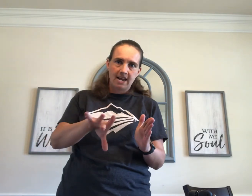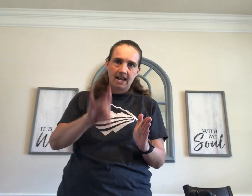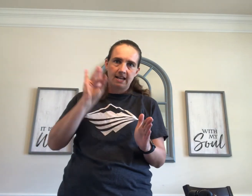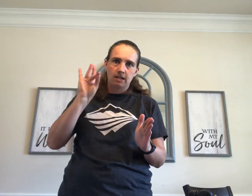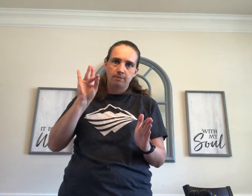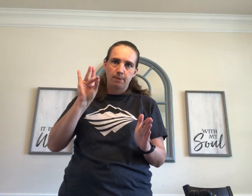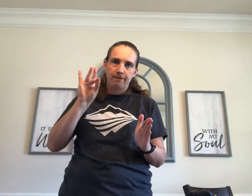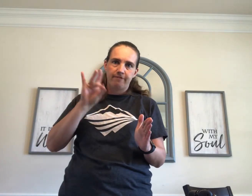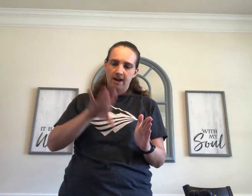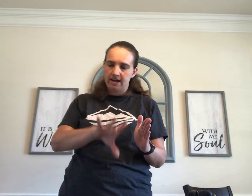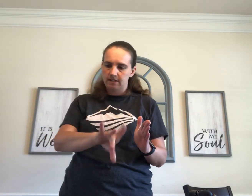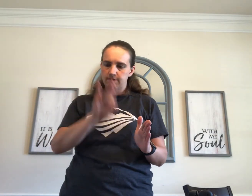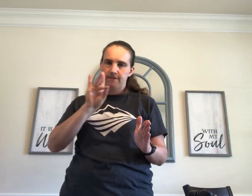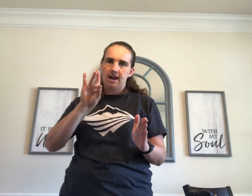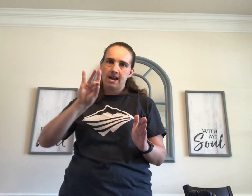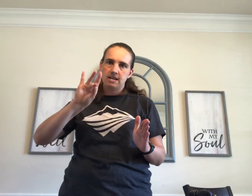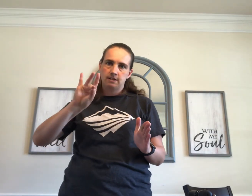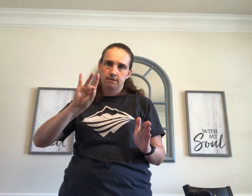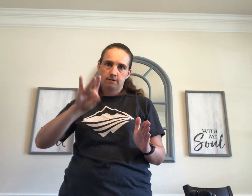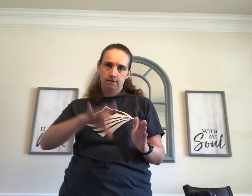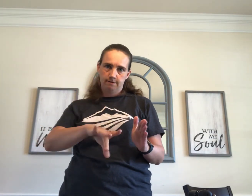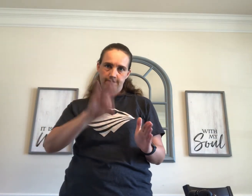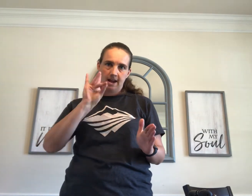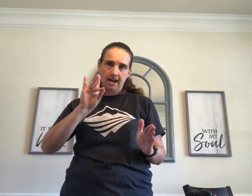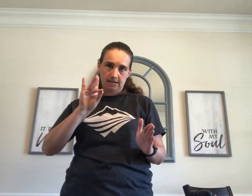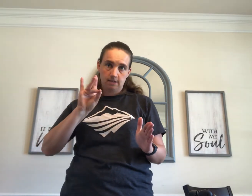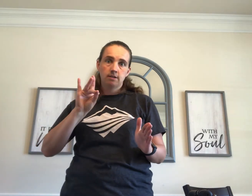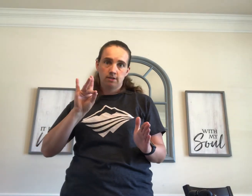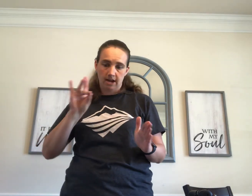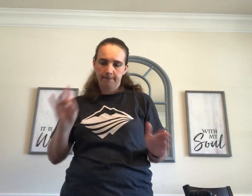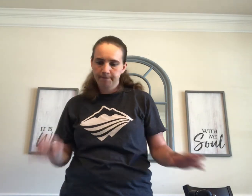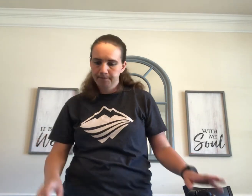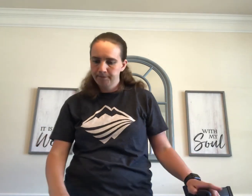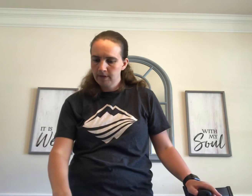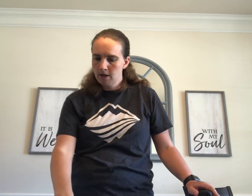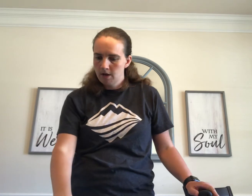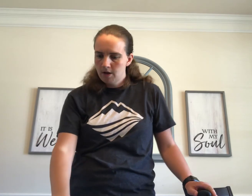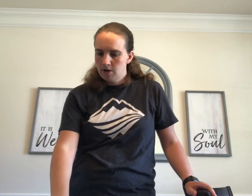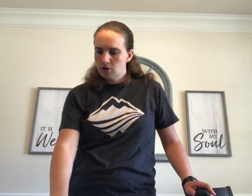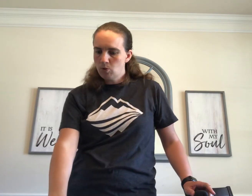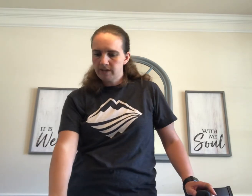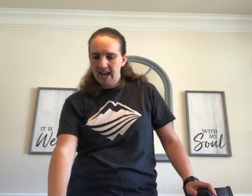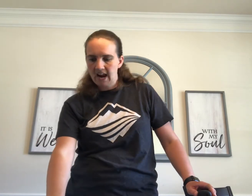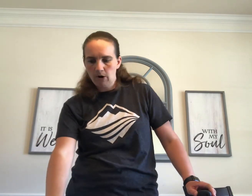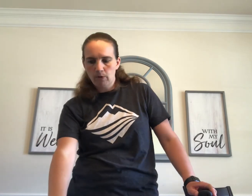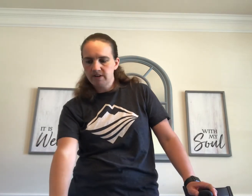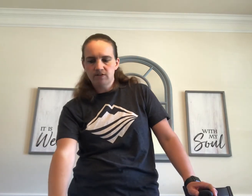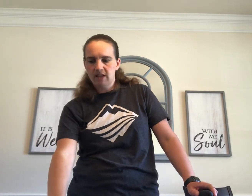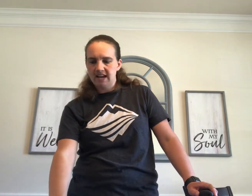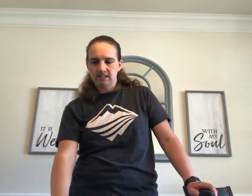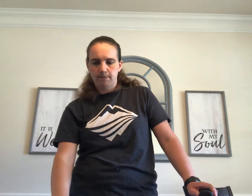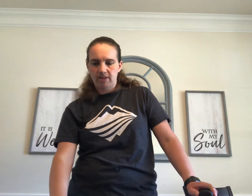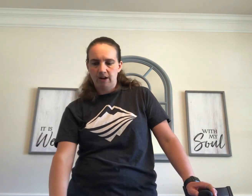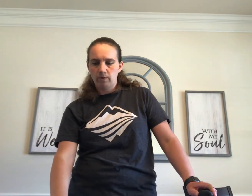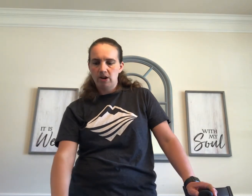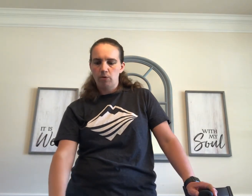hand comes up and finds. Find. Find. Okay? Don't care or don't like something. We know